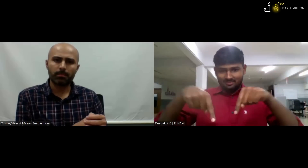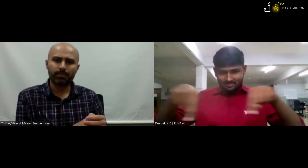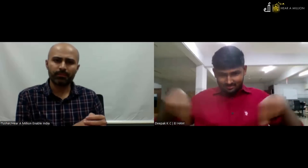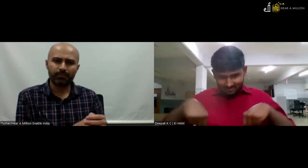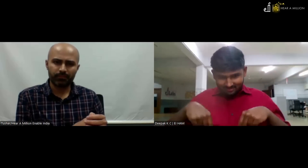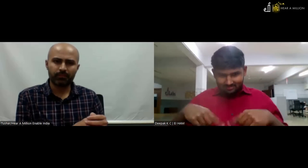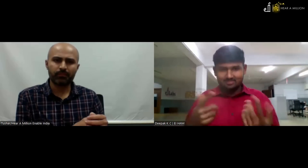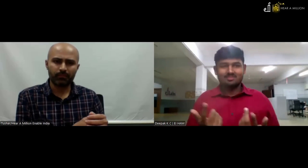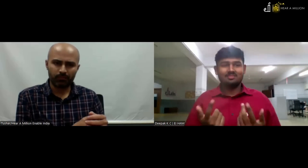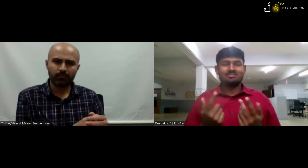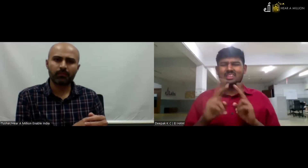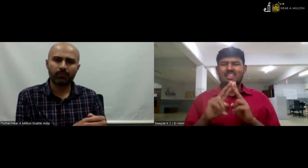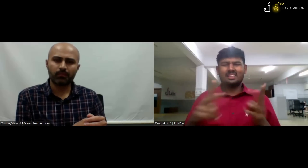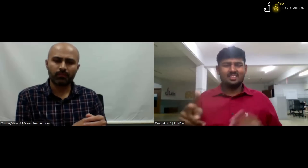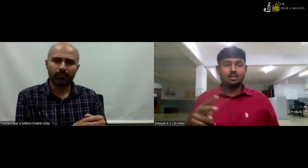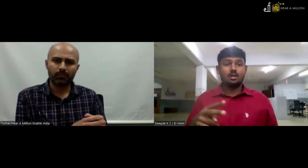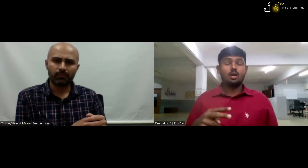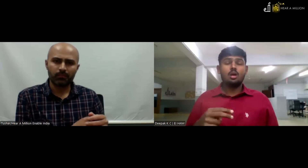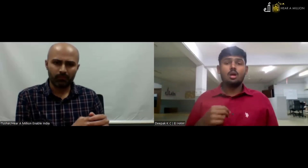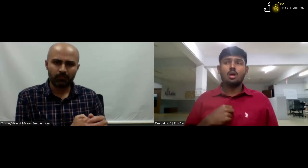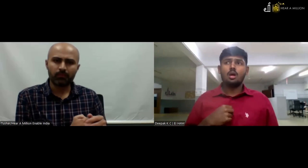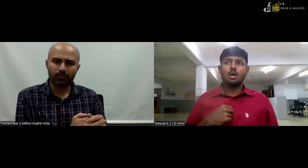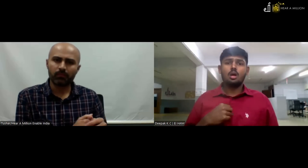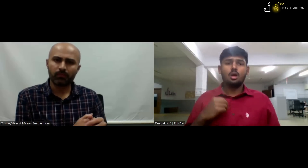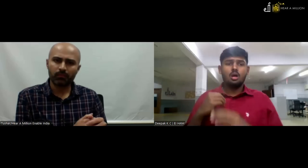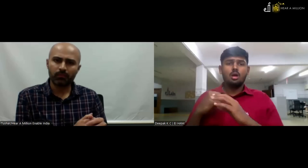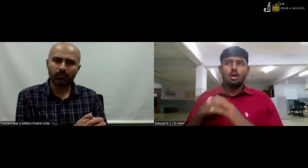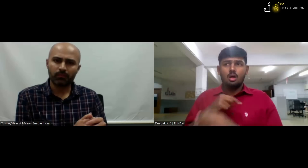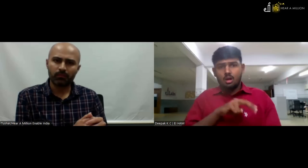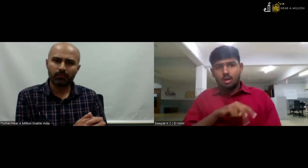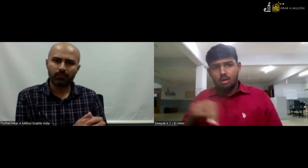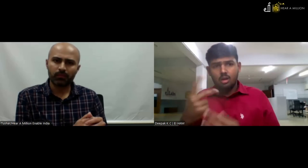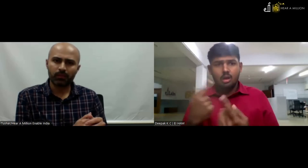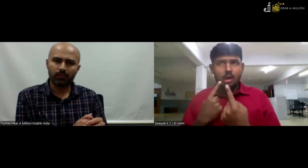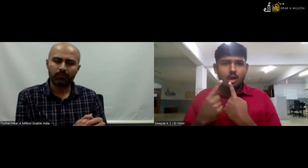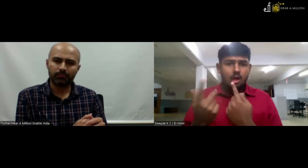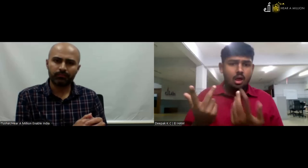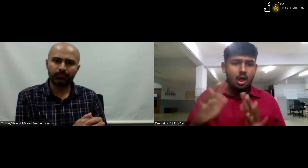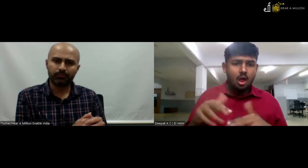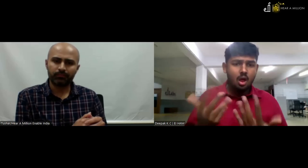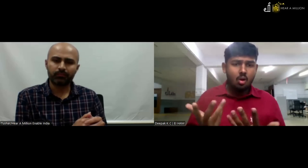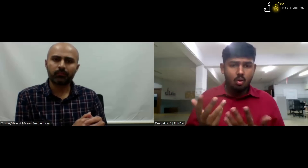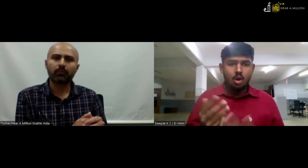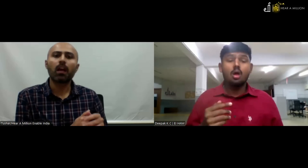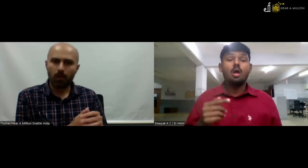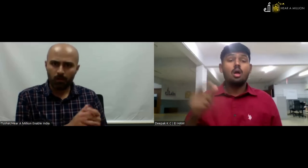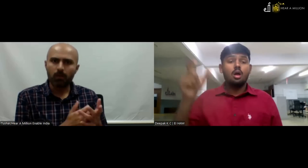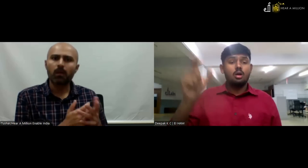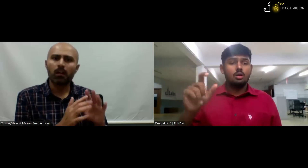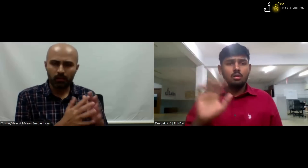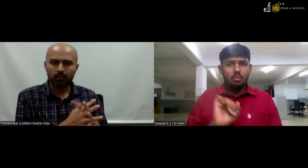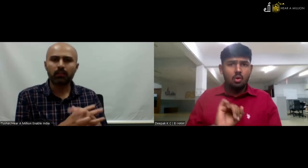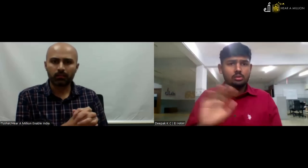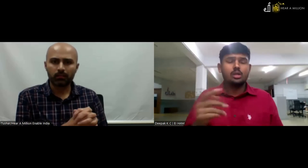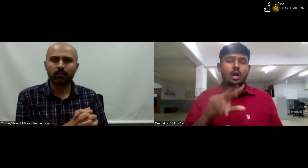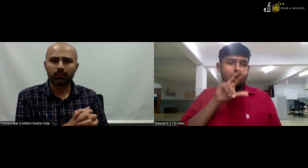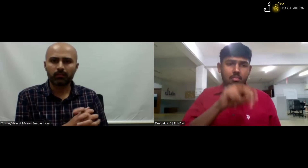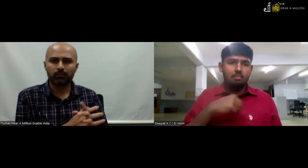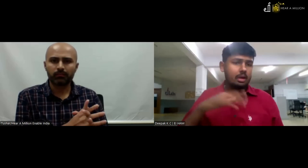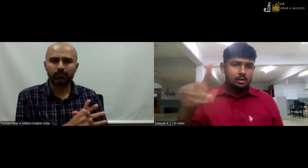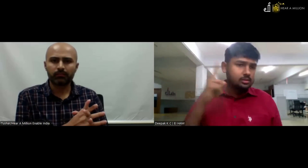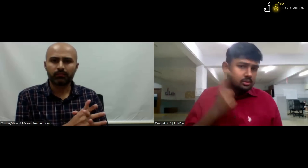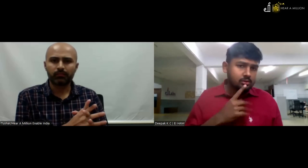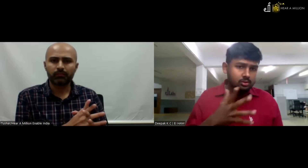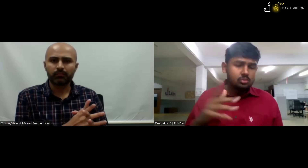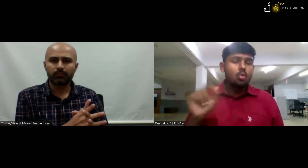I was with my agent, and there also the police person is there, right, who's doing the checking, and then there is a circuit there for the driving test. But I